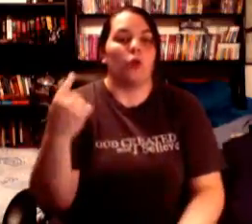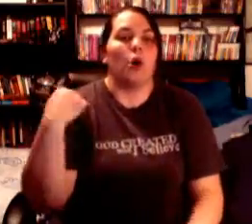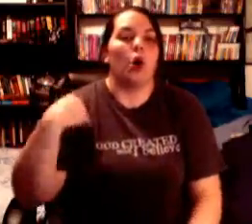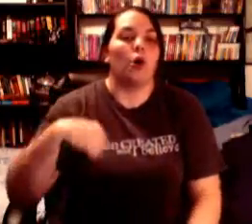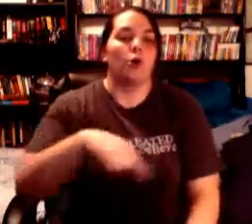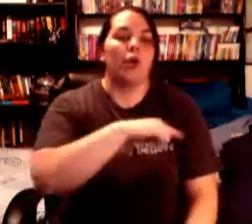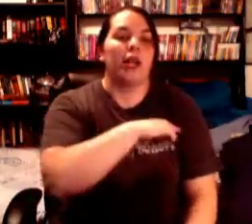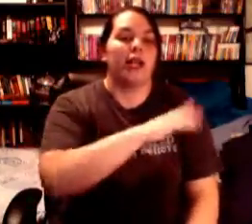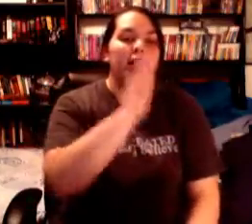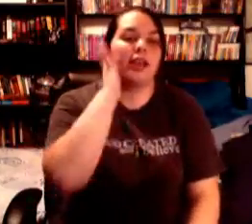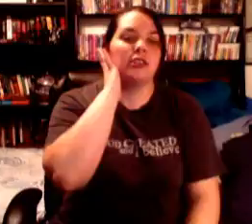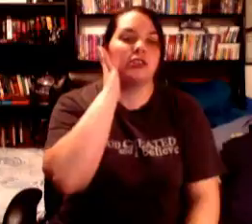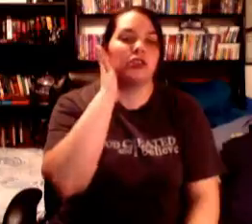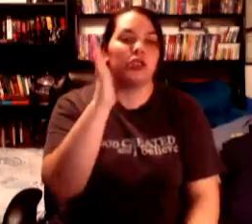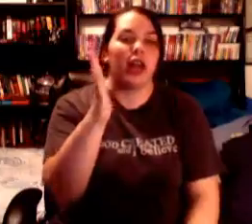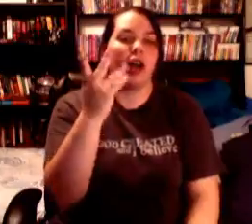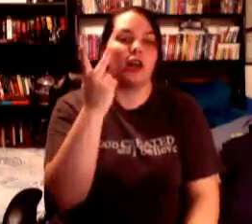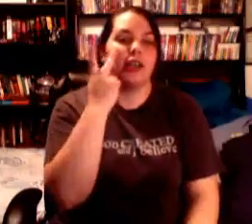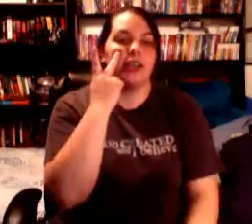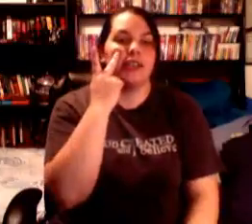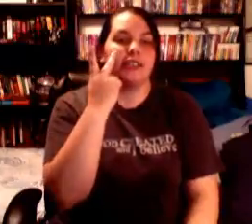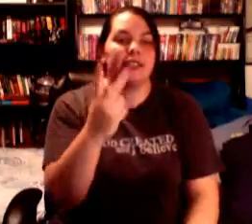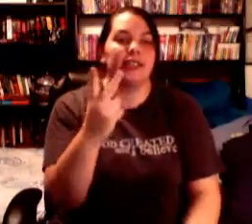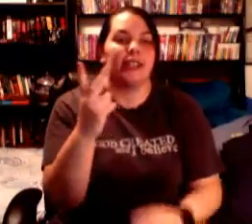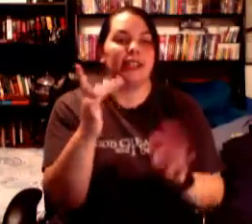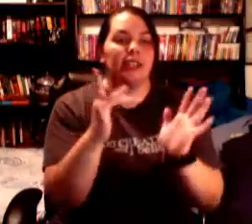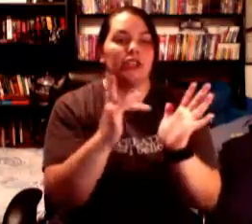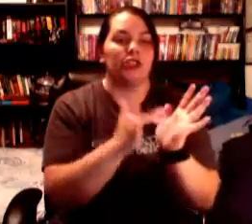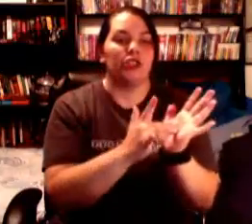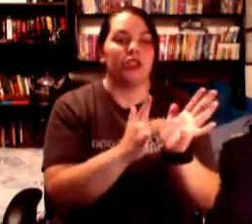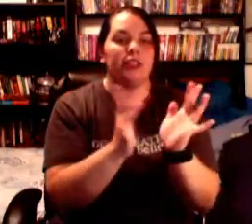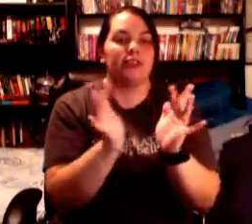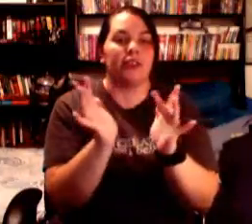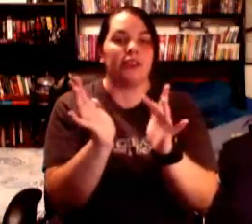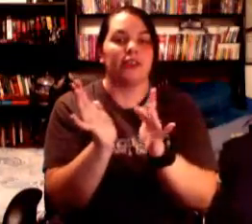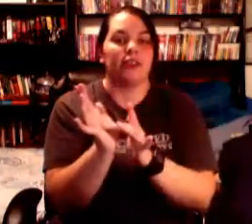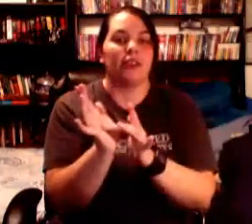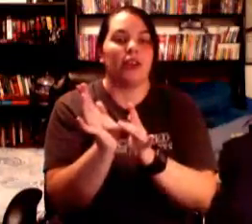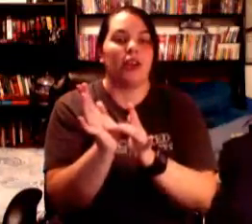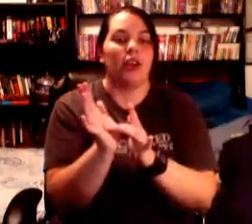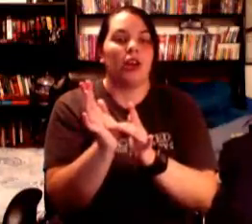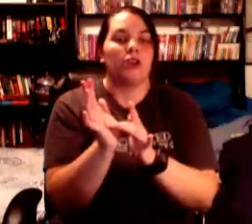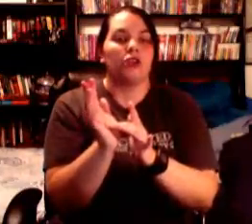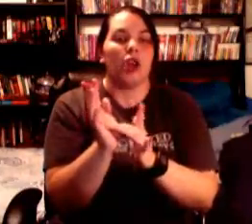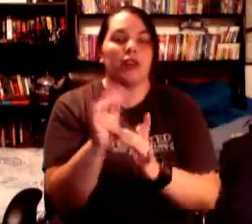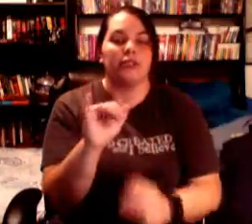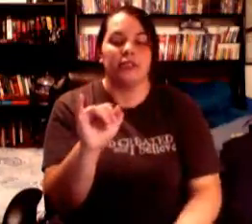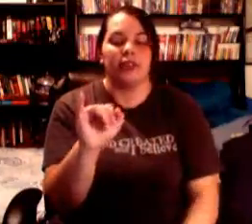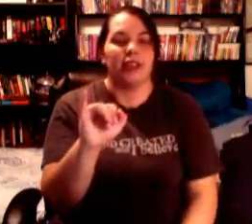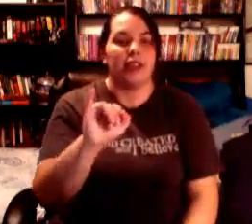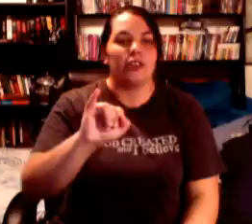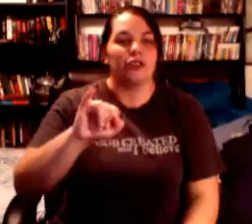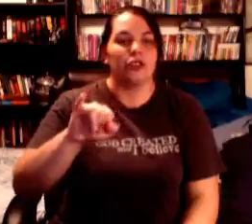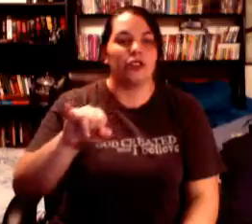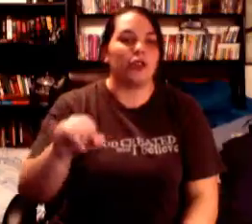So, we shall see Jesus. Just is you're going to do a